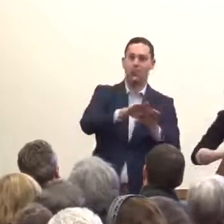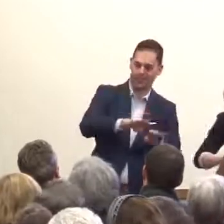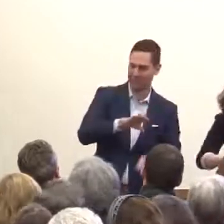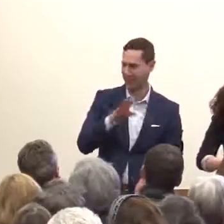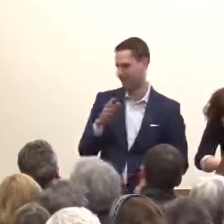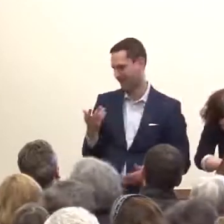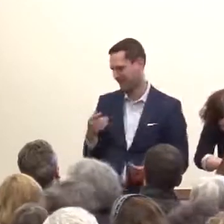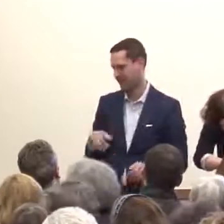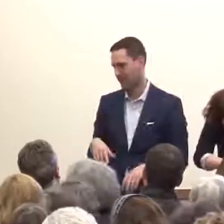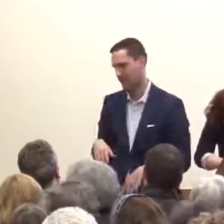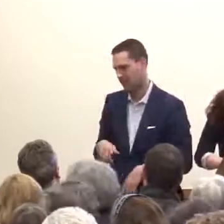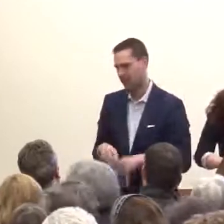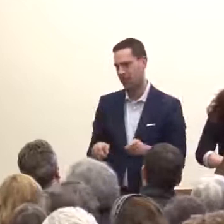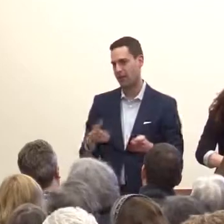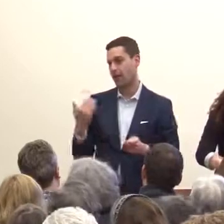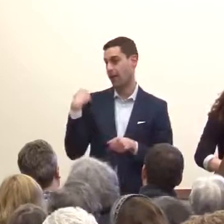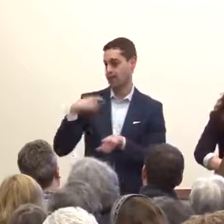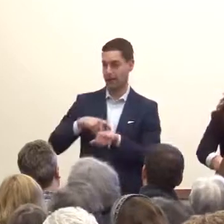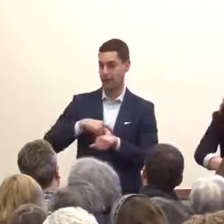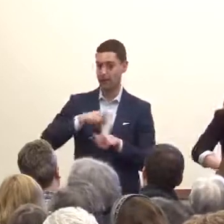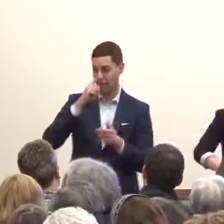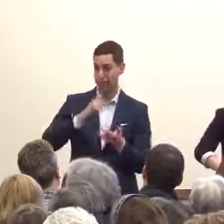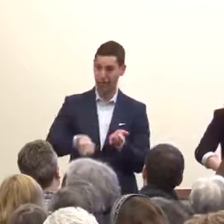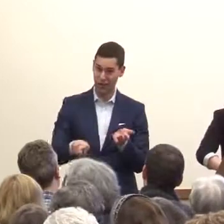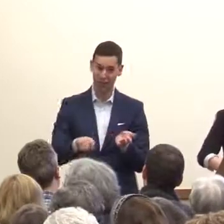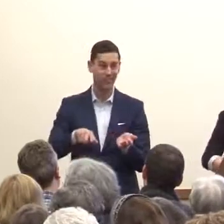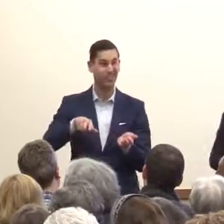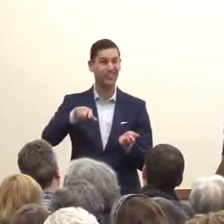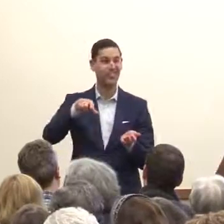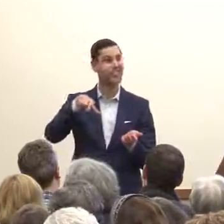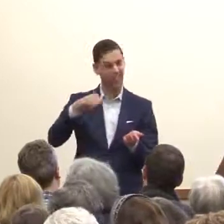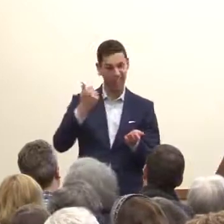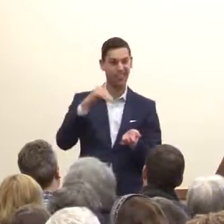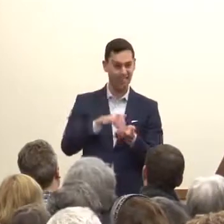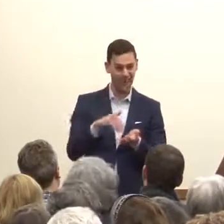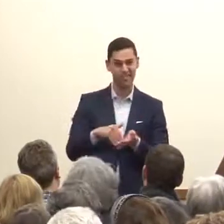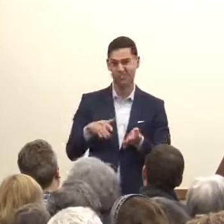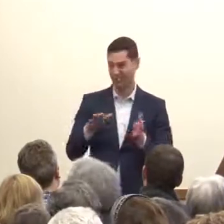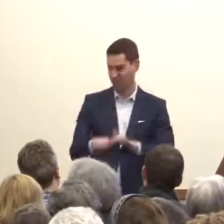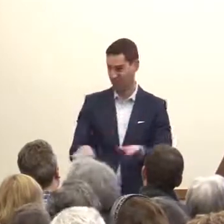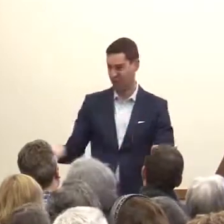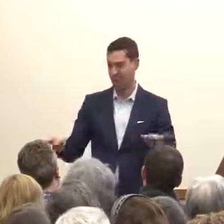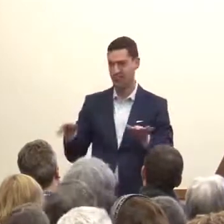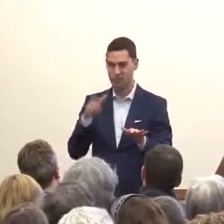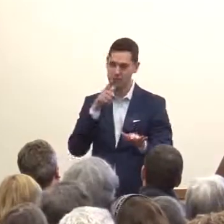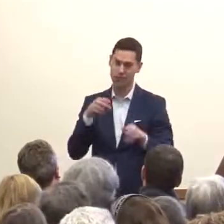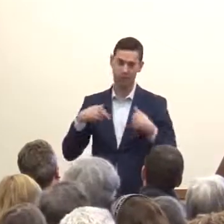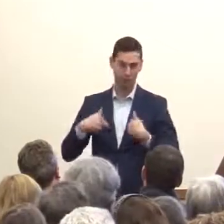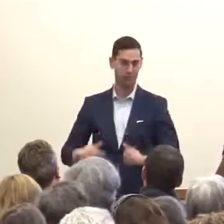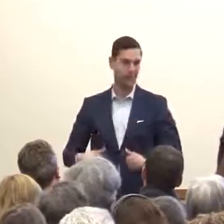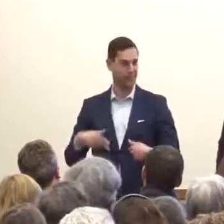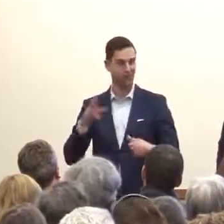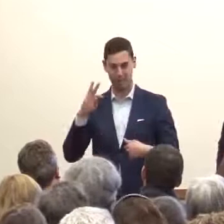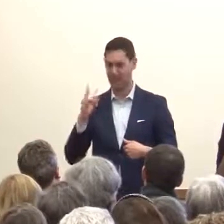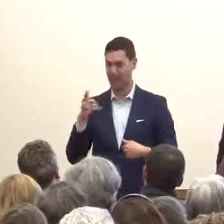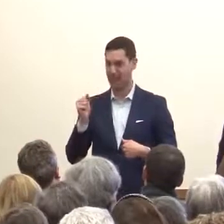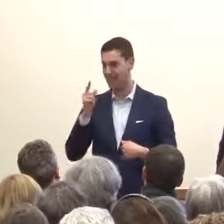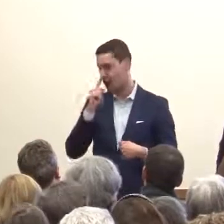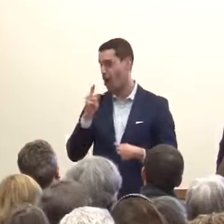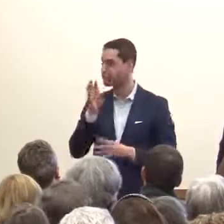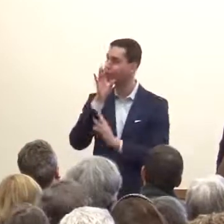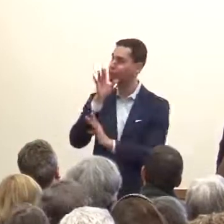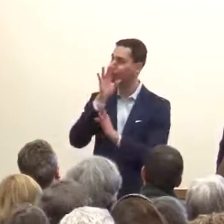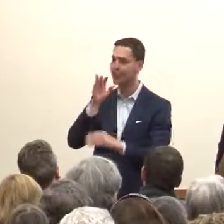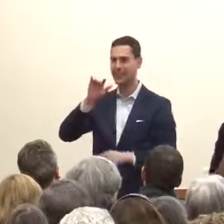Last time I checked, tens of thousands of child human beings were being raised in Yiddish every day. That is